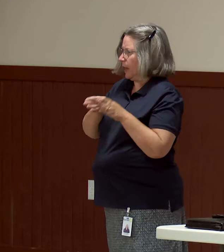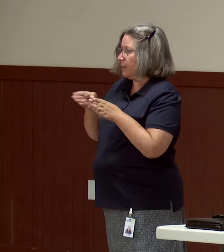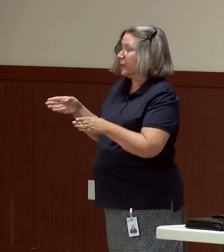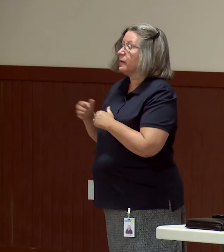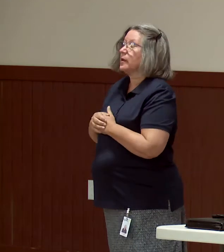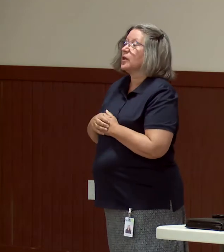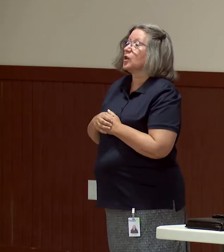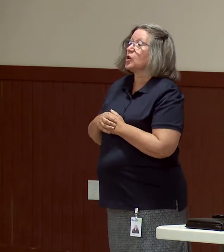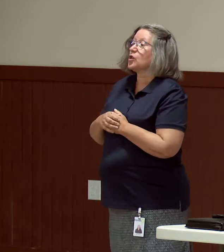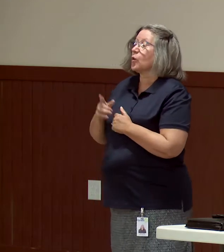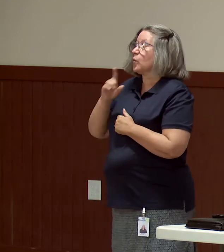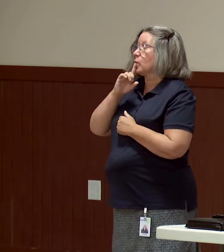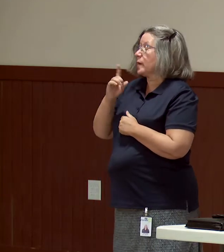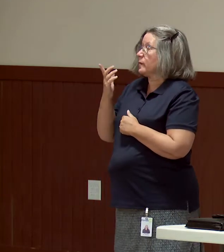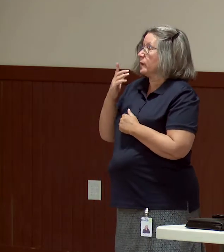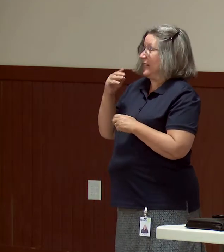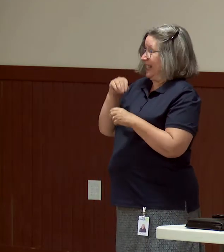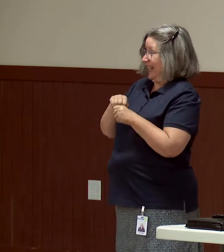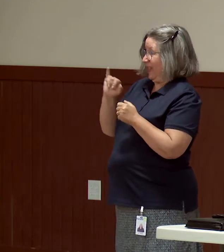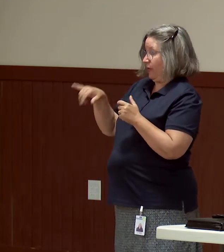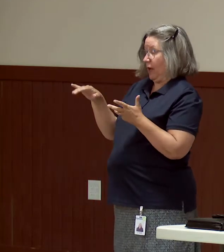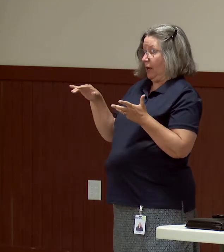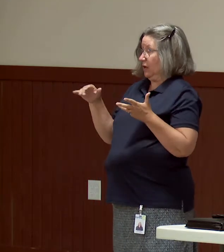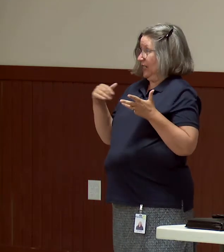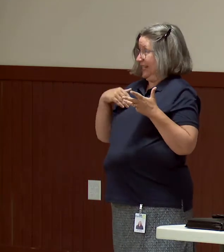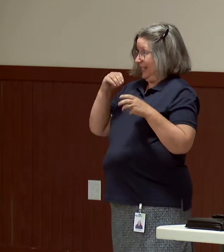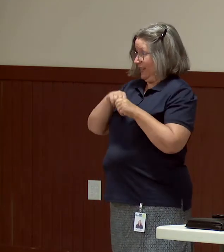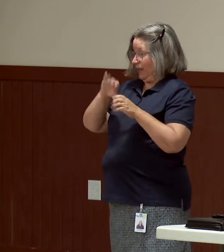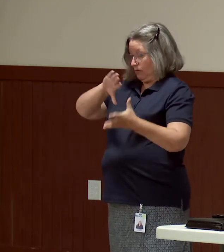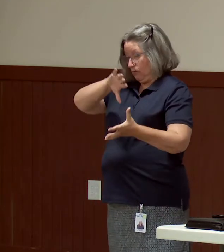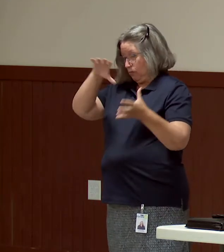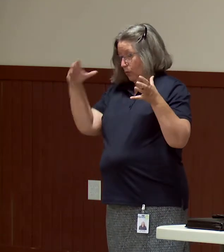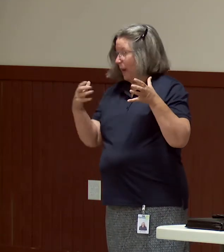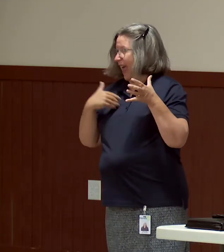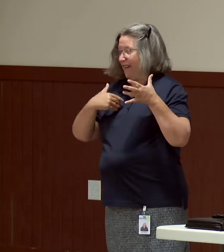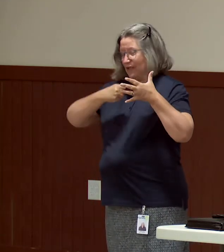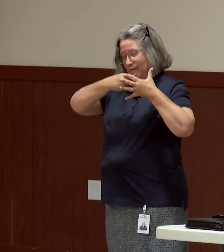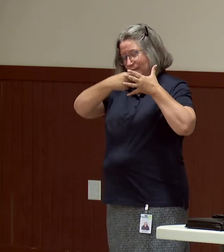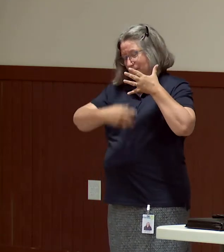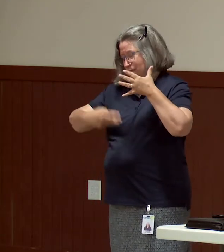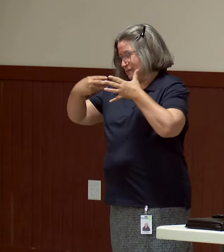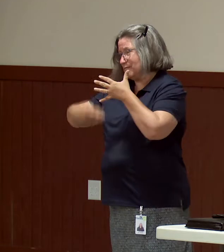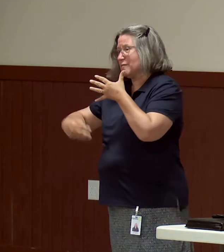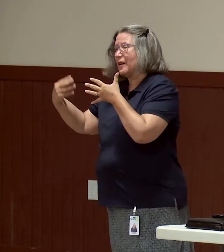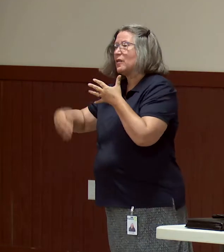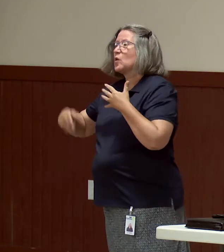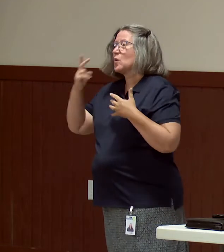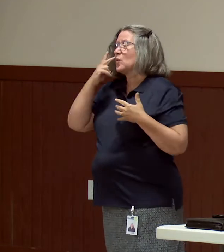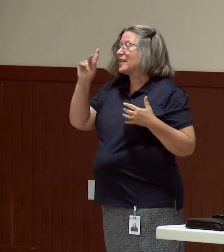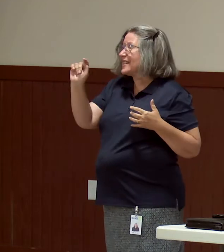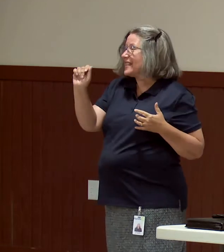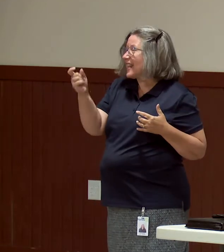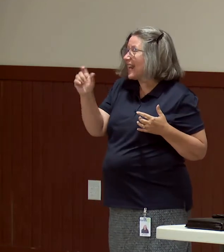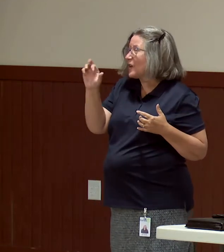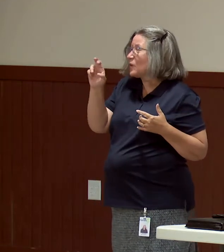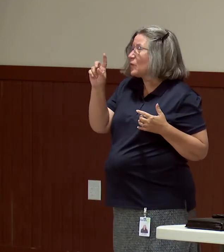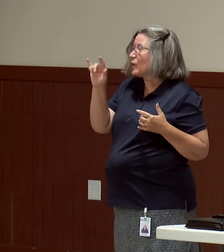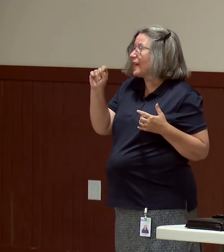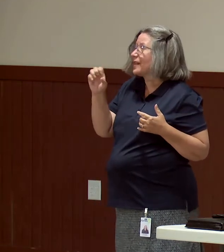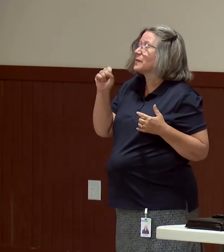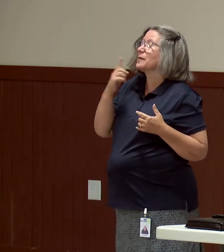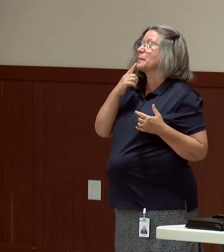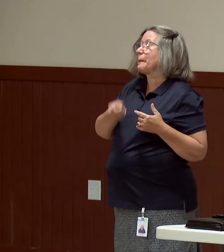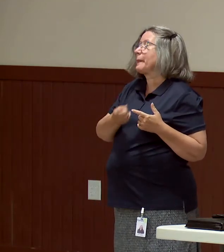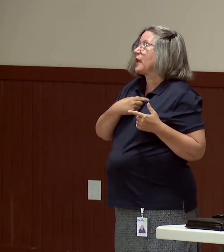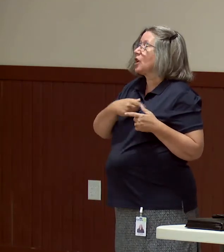general package, there are 9 different categories of funding. Those are some of the tax credits that you may be aware of. That's the direct economic relief